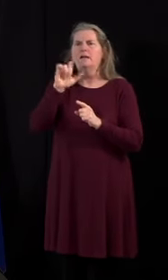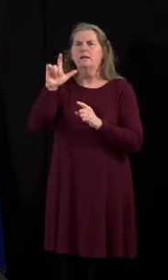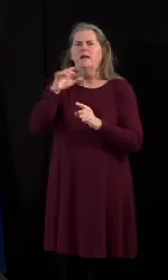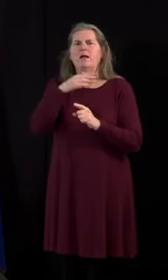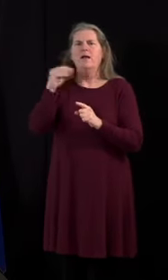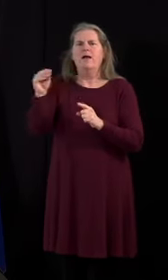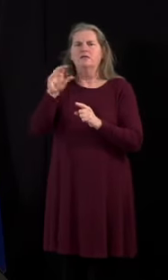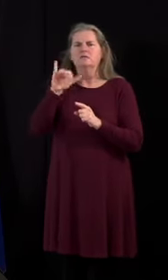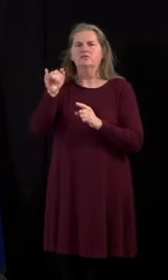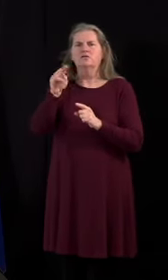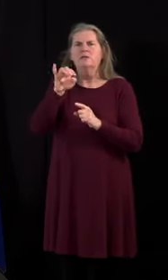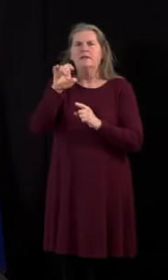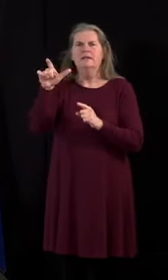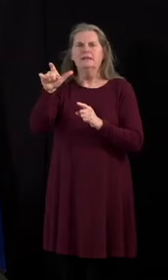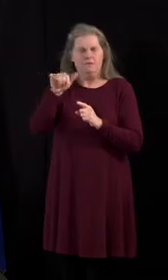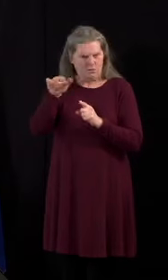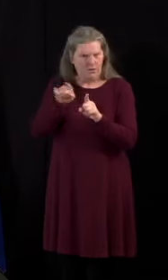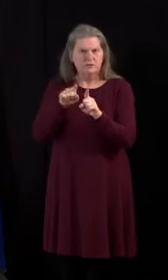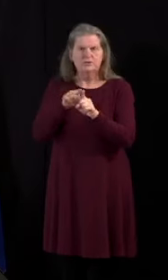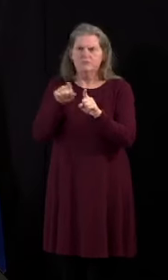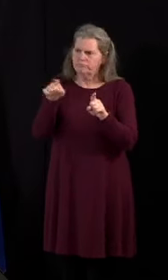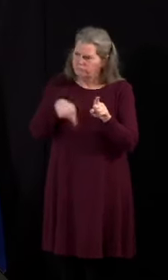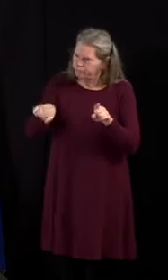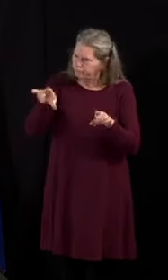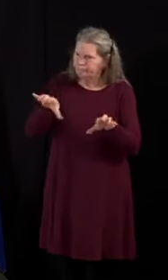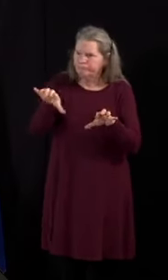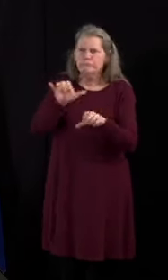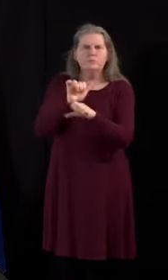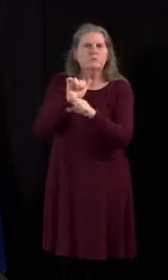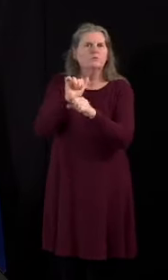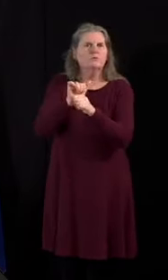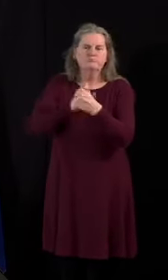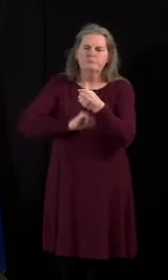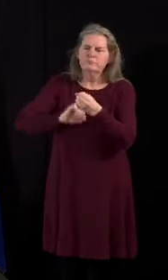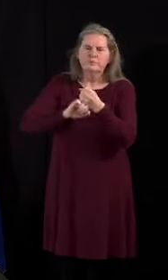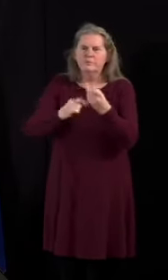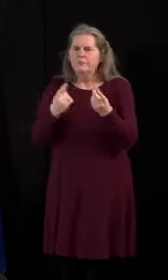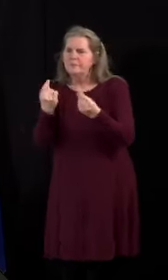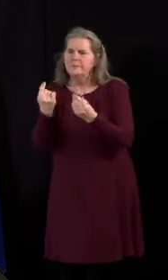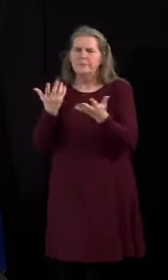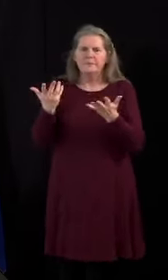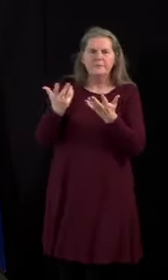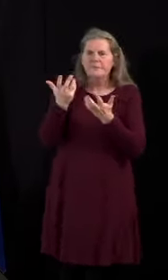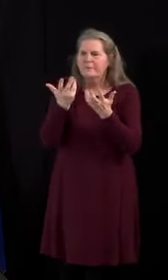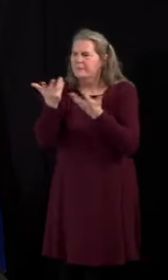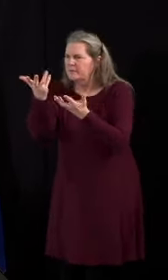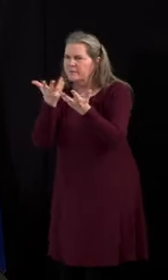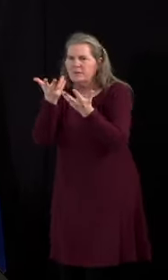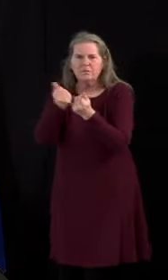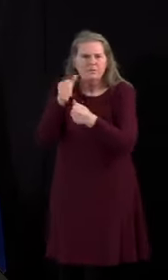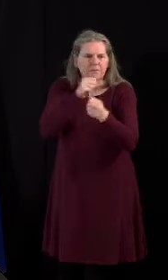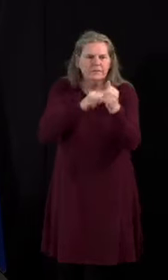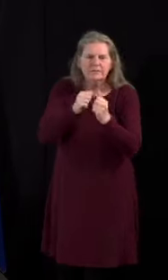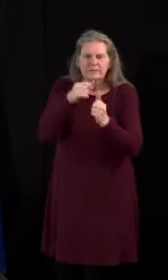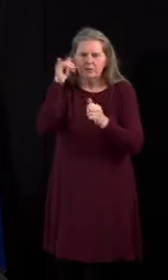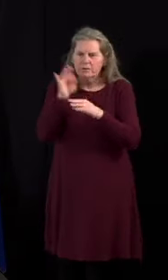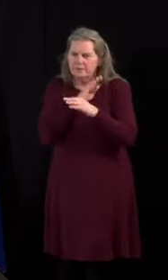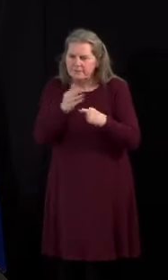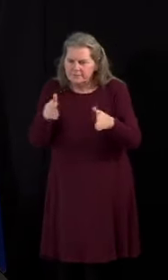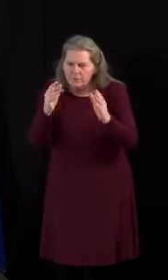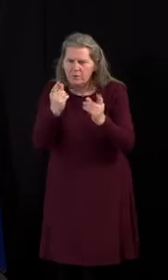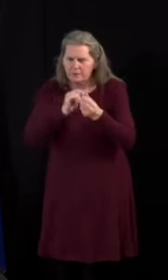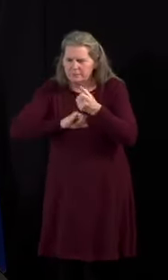Jolie, all of them making a tremendous amount of time as we try to figure out how to collaborate and look at Yukon's